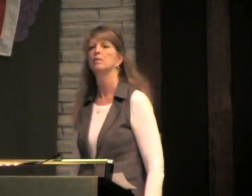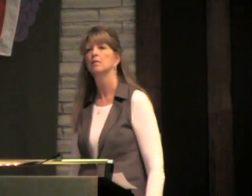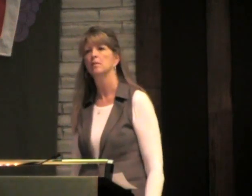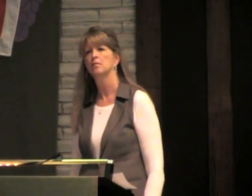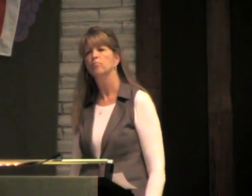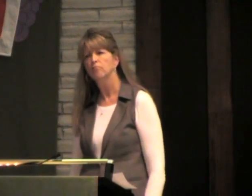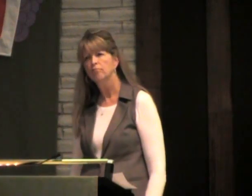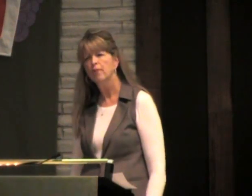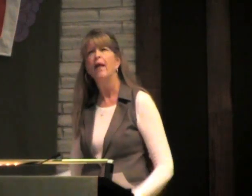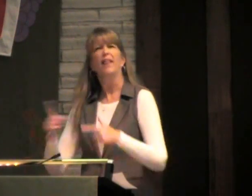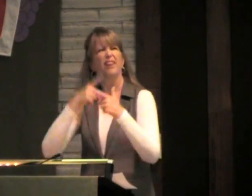light."